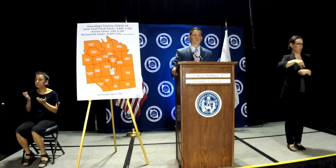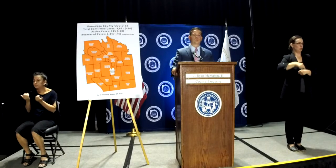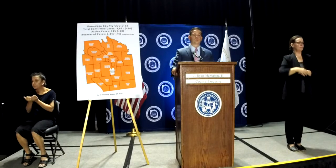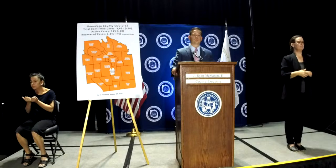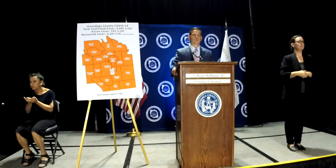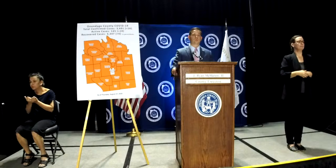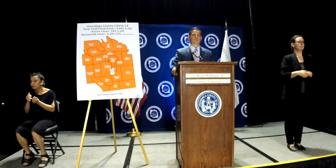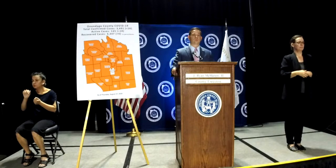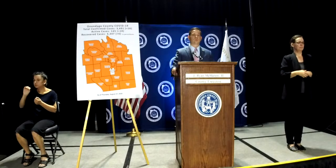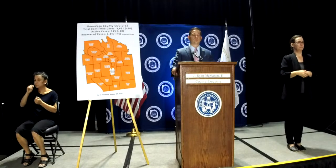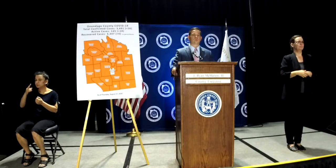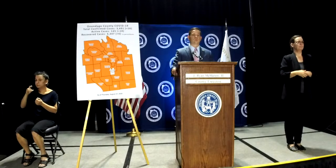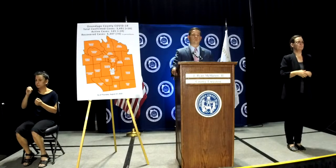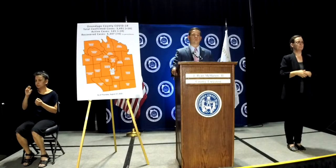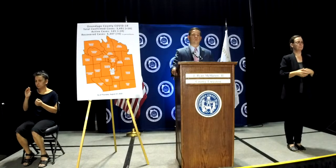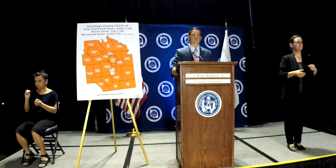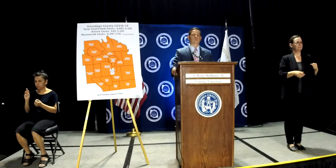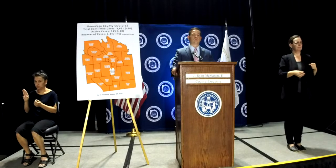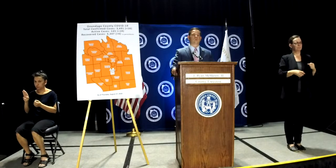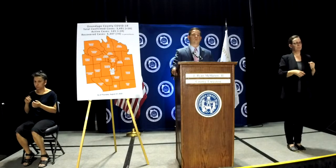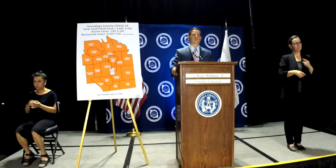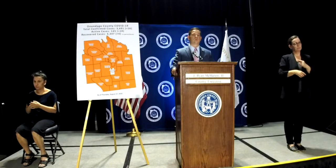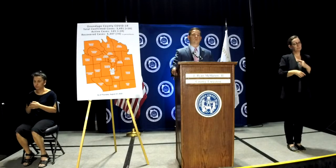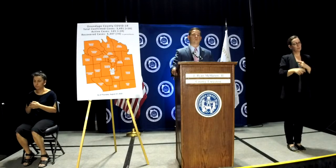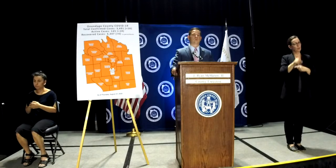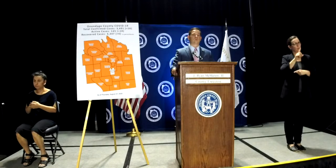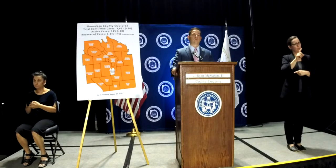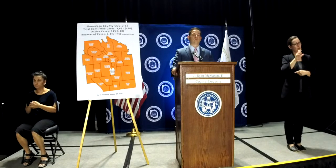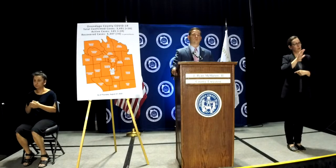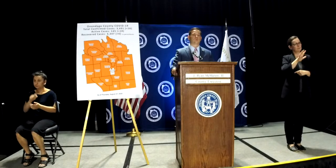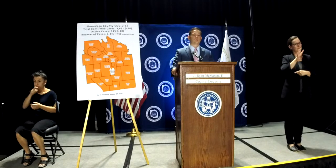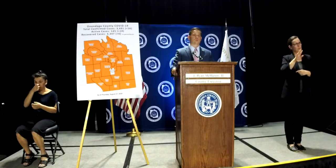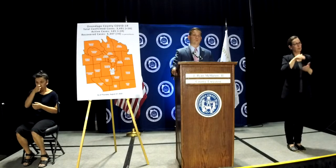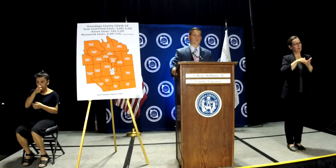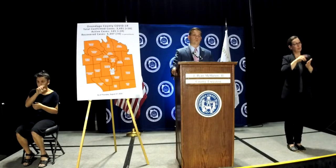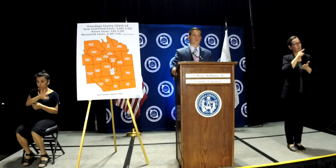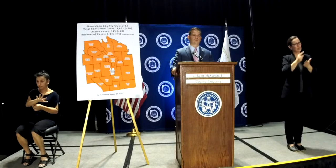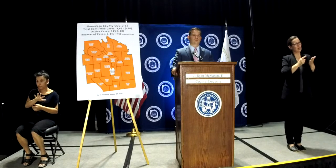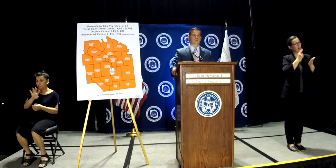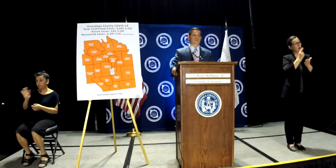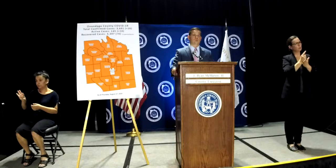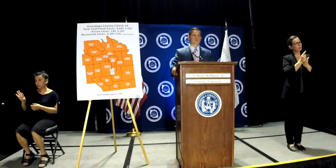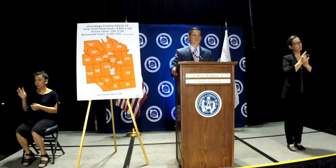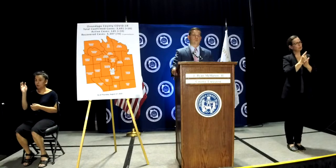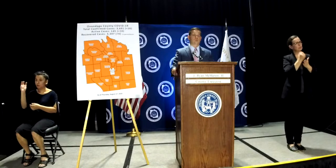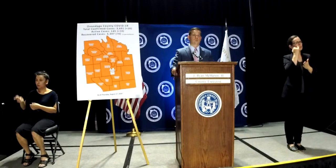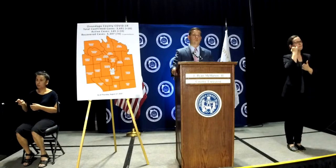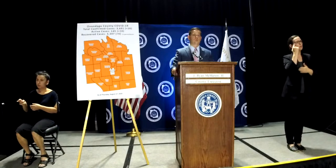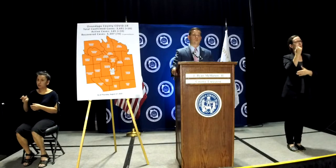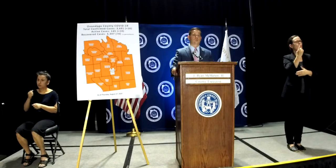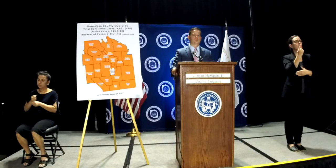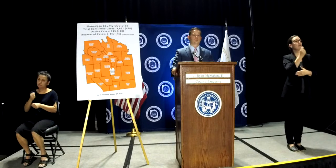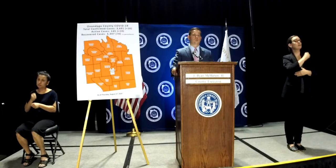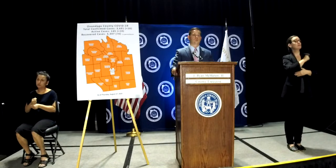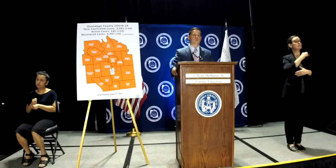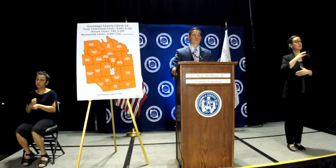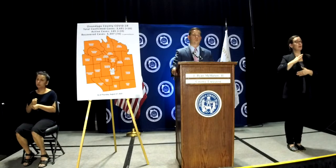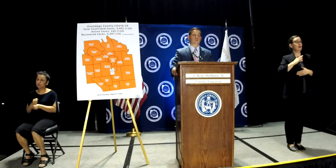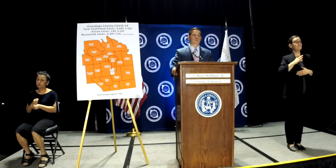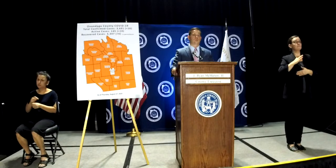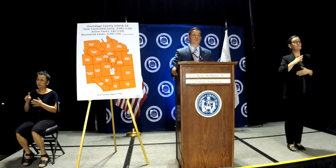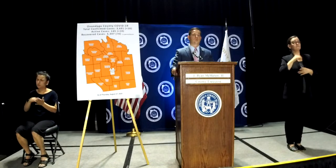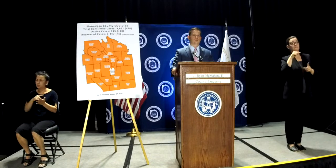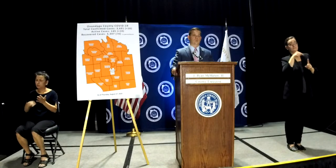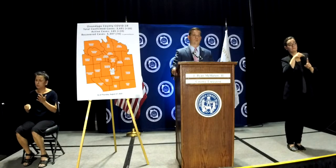What 154,000 hours is that? If like one employee gets 40 hours a week times the rest of the weeks